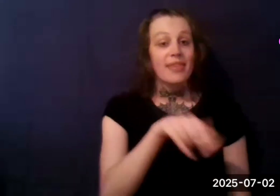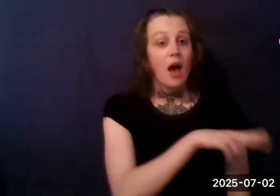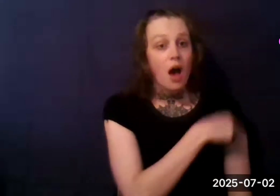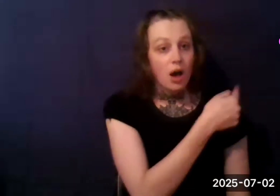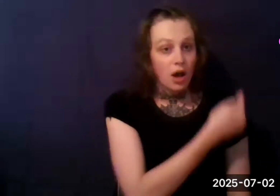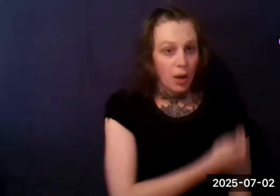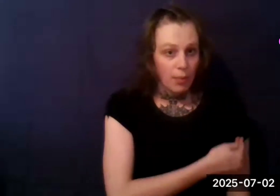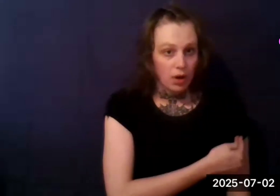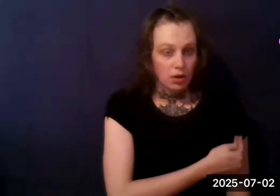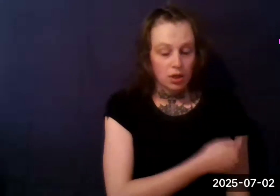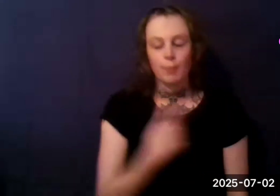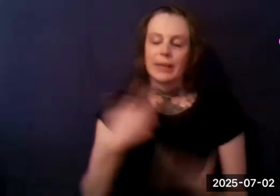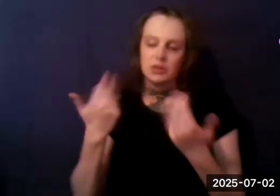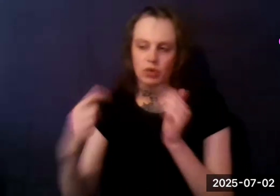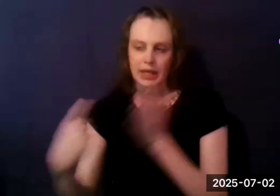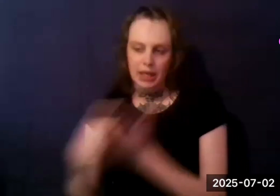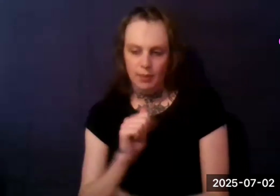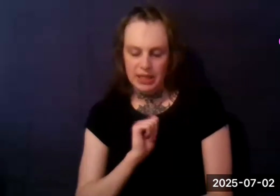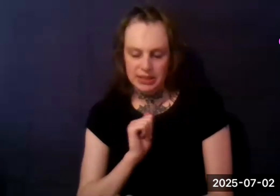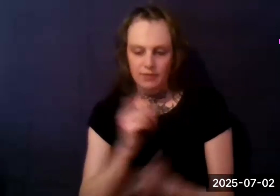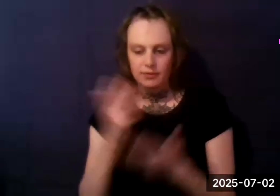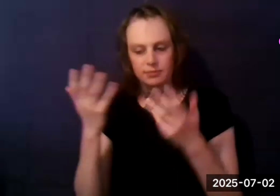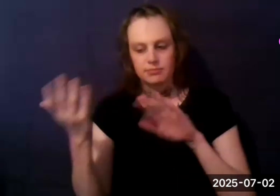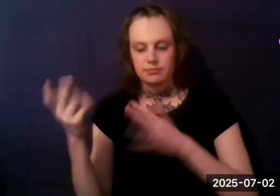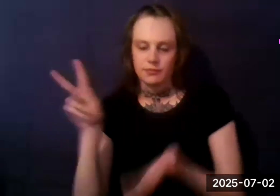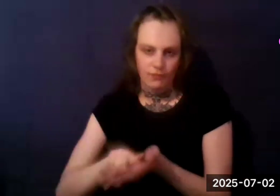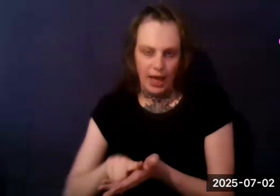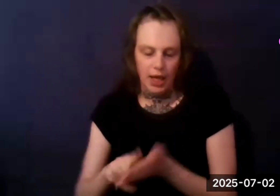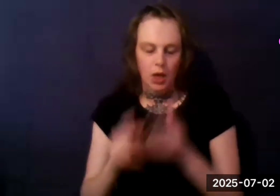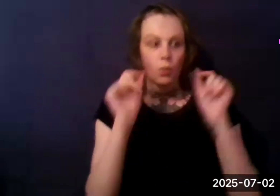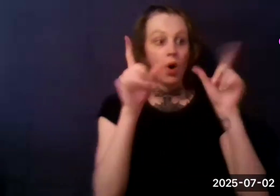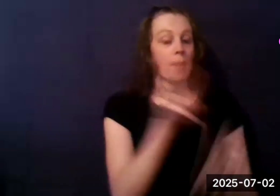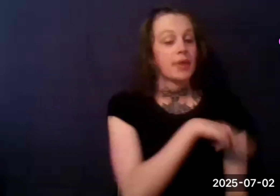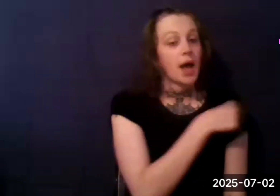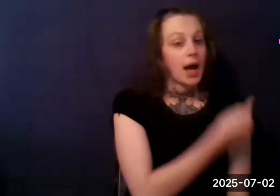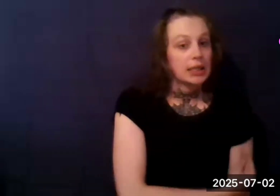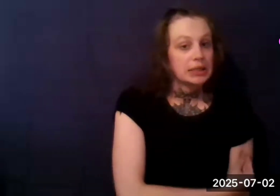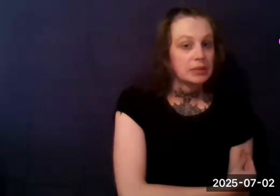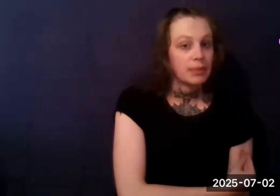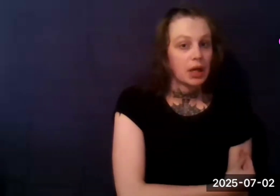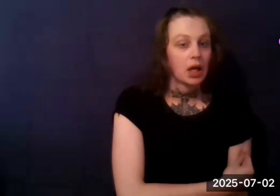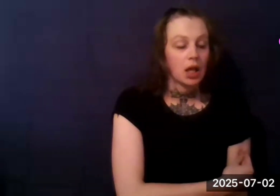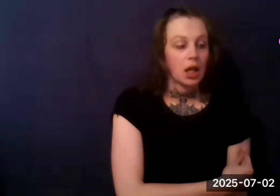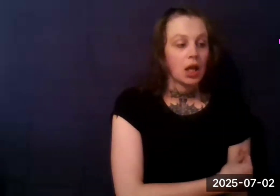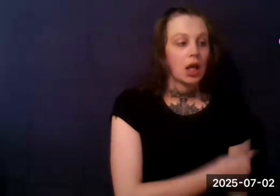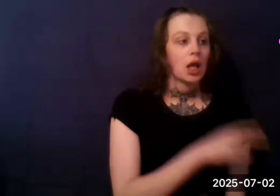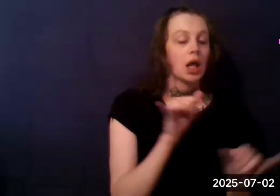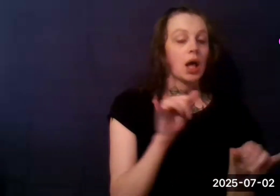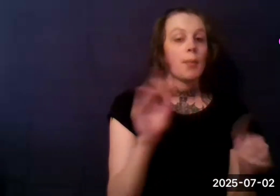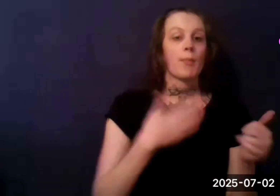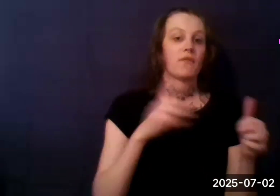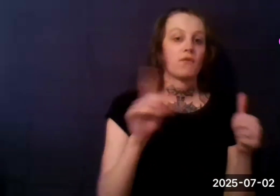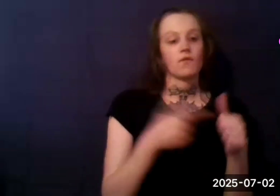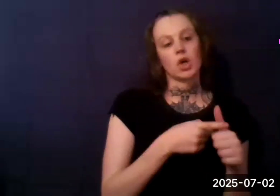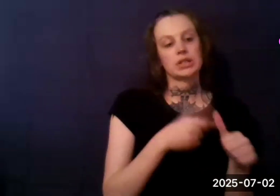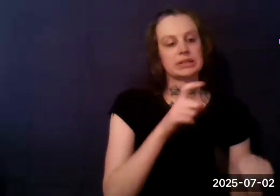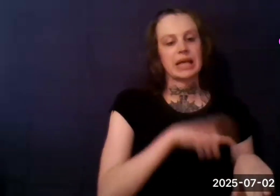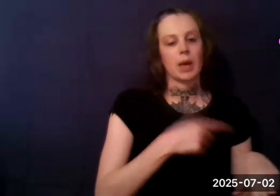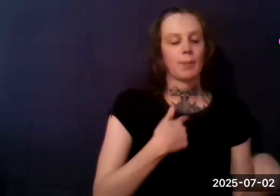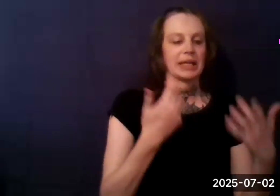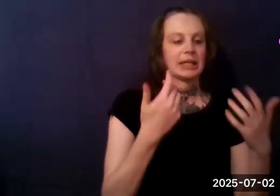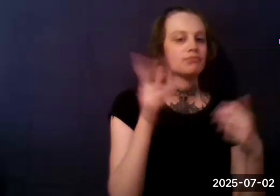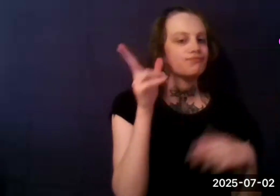up. And I feel like objectively that hospital experience was worse than my first one. But because